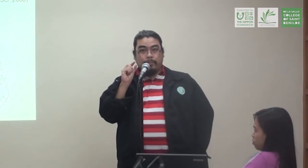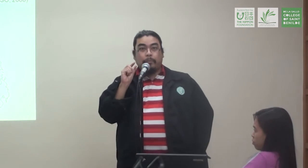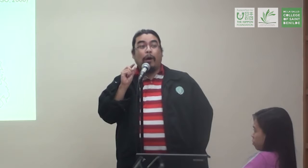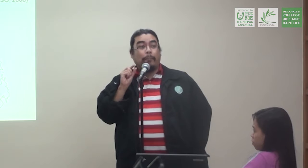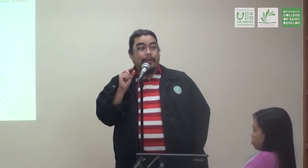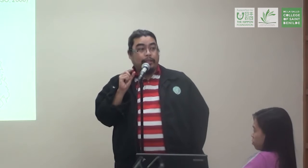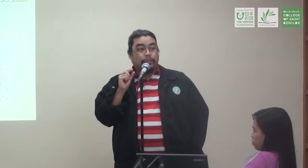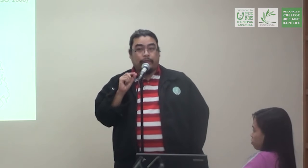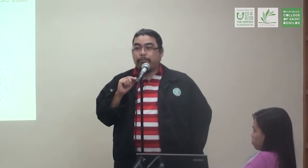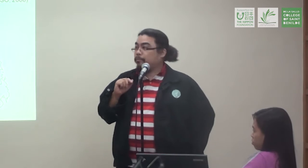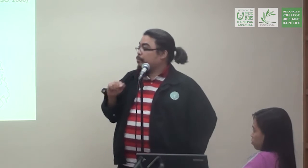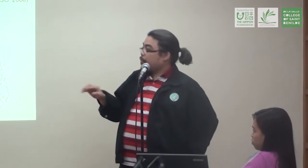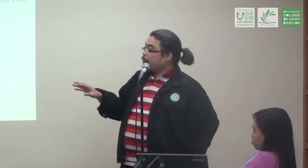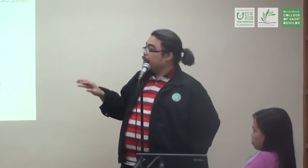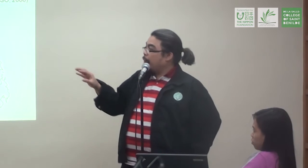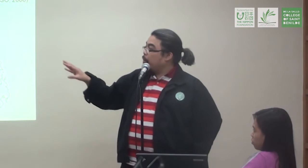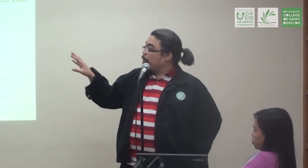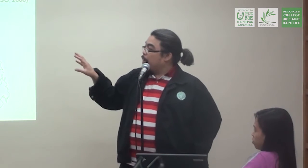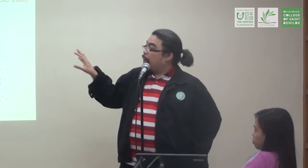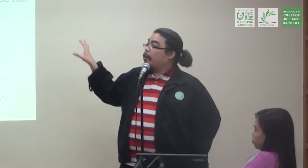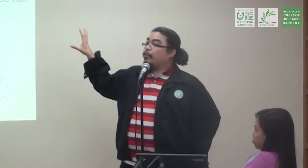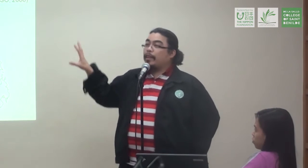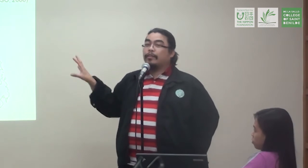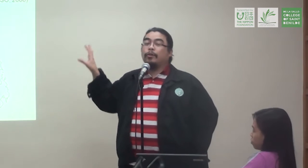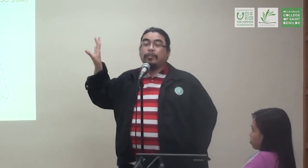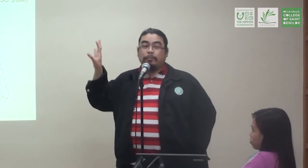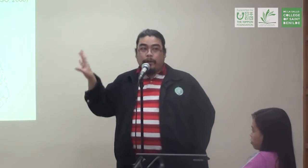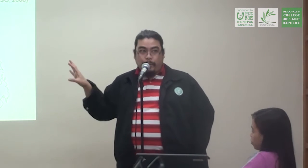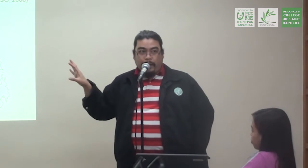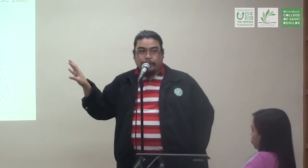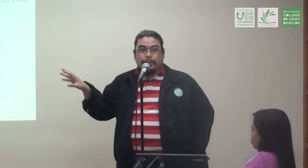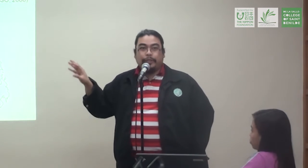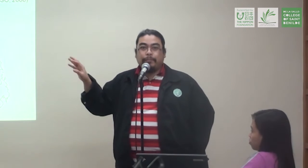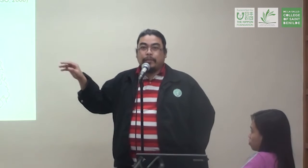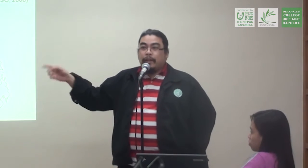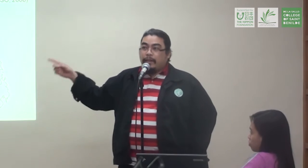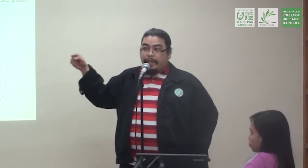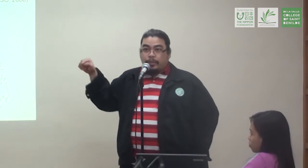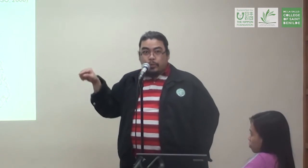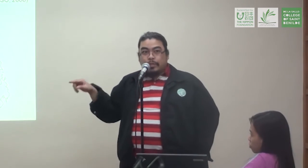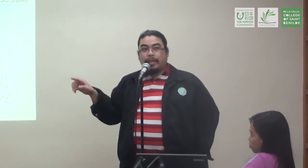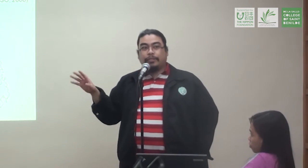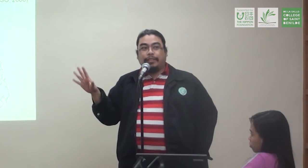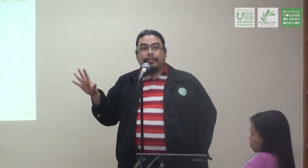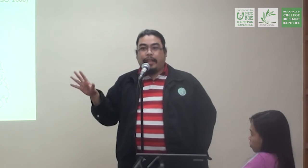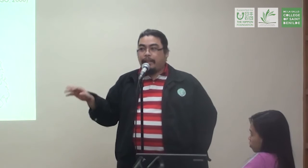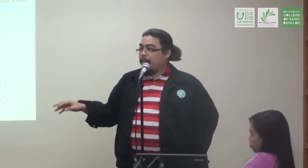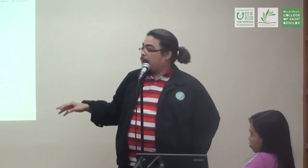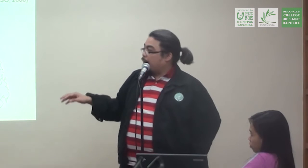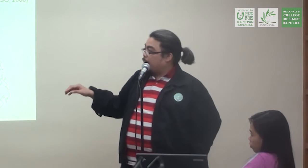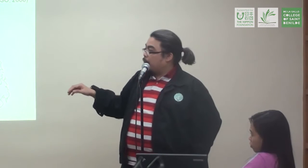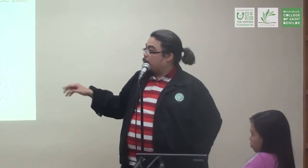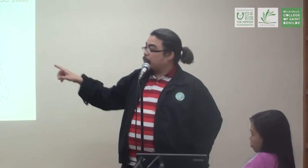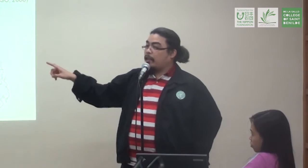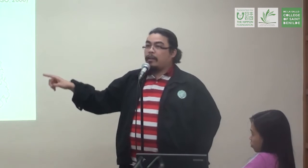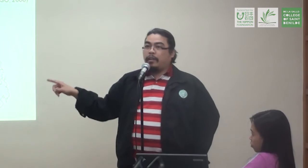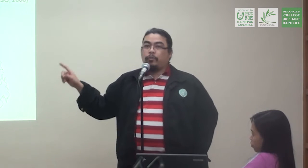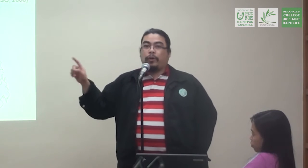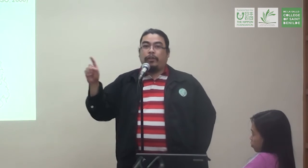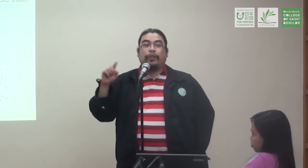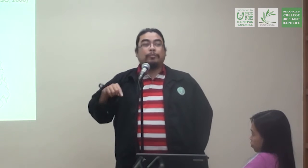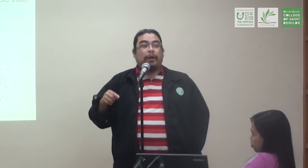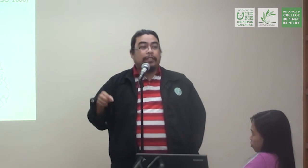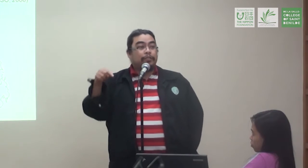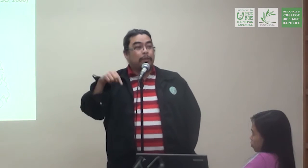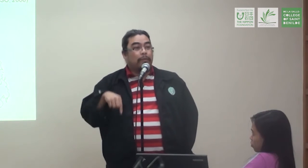small population. Now, out of that total population, in 2010, what I